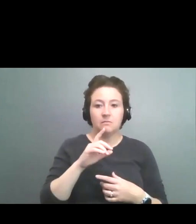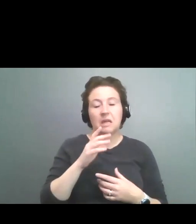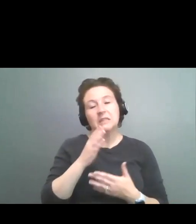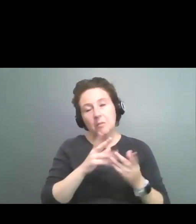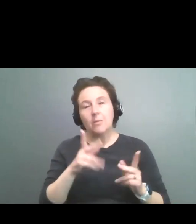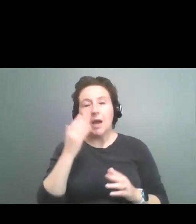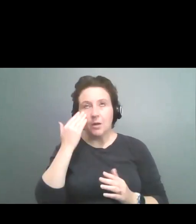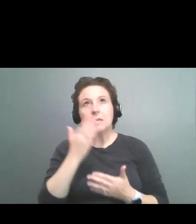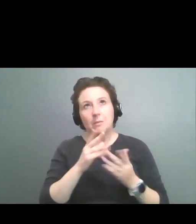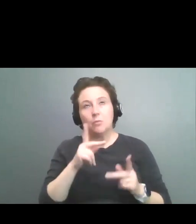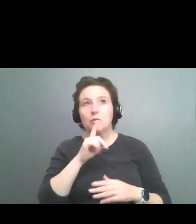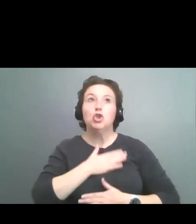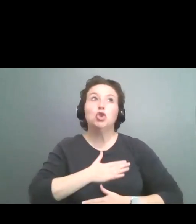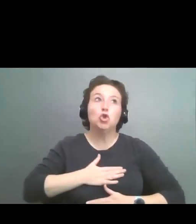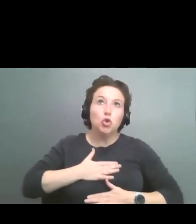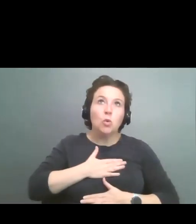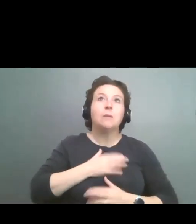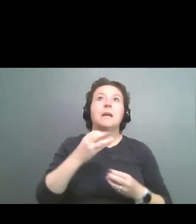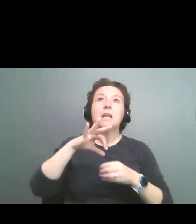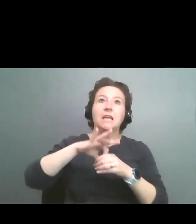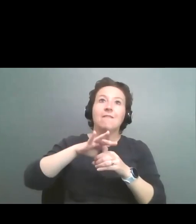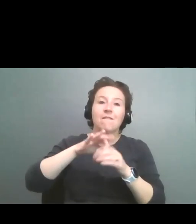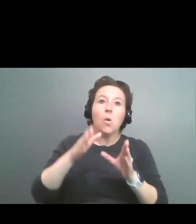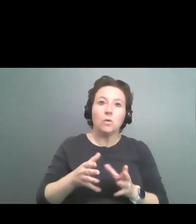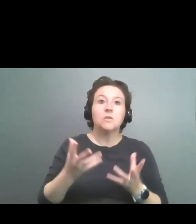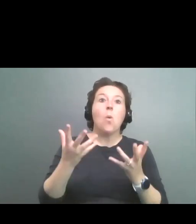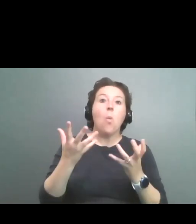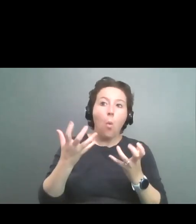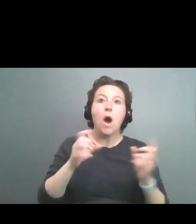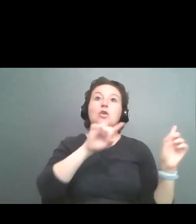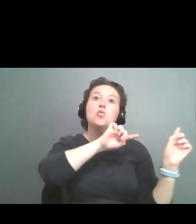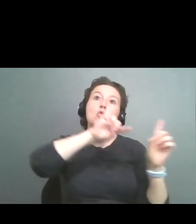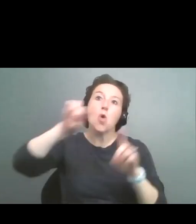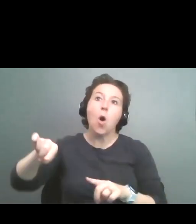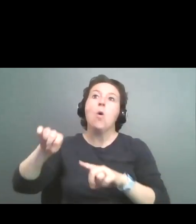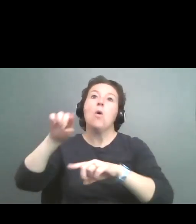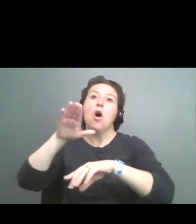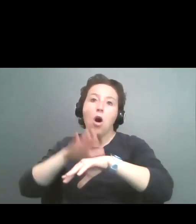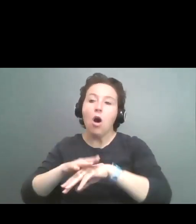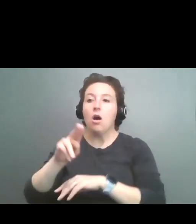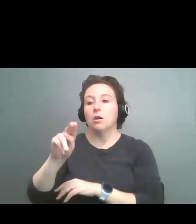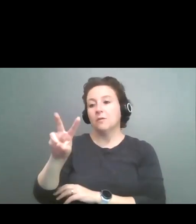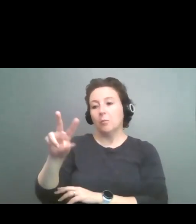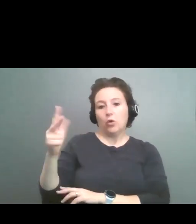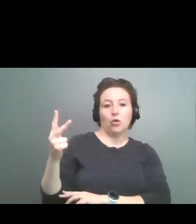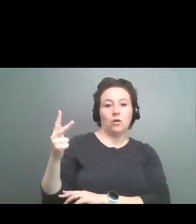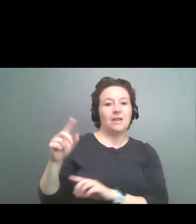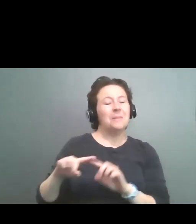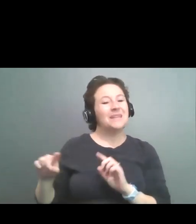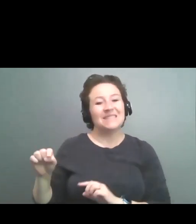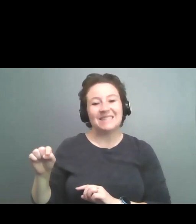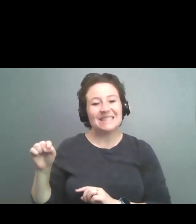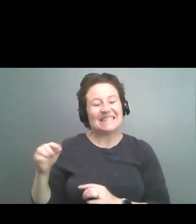know a lot of people do. A lot of voters do. They love going to the polls. But this is not really a